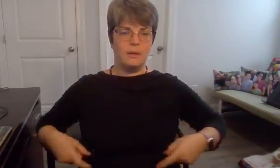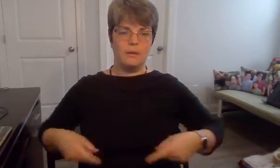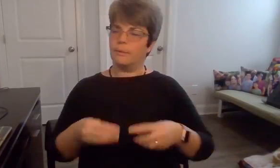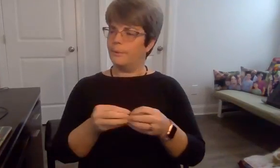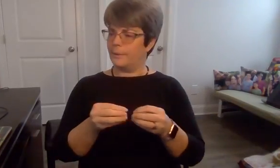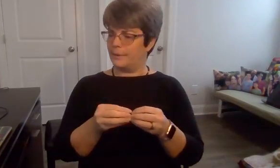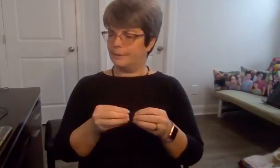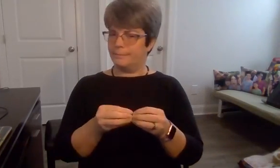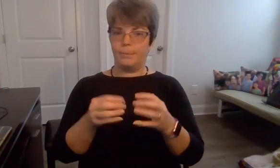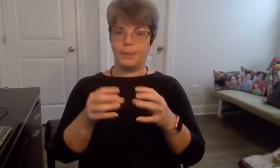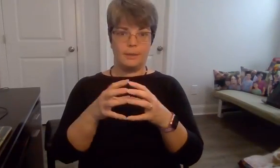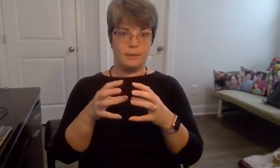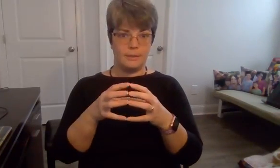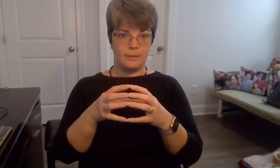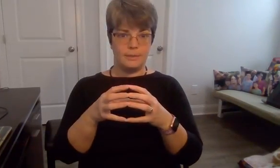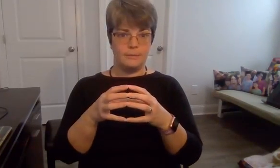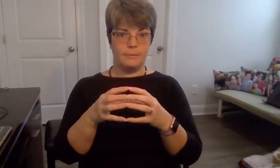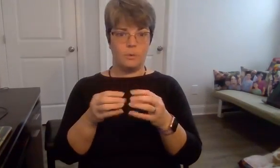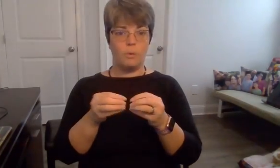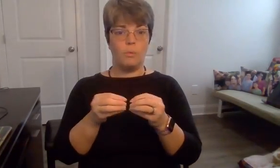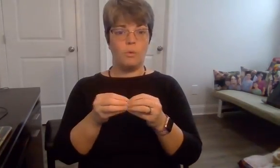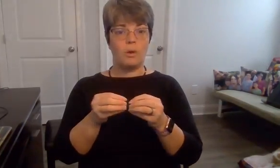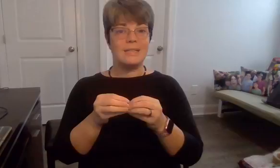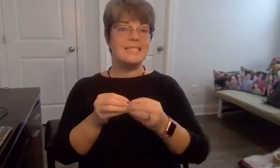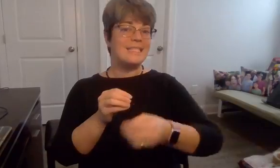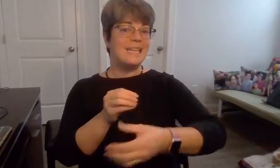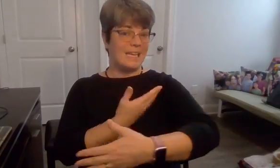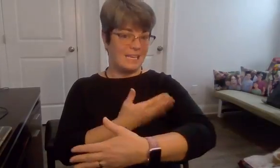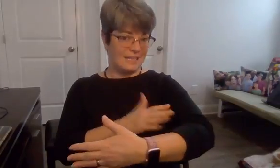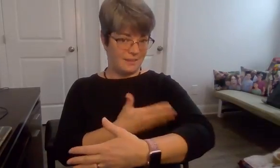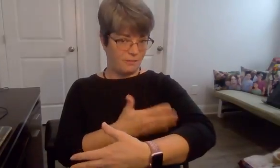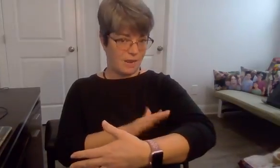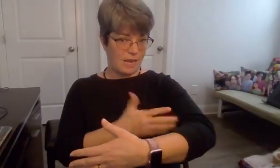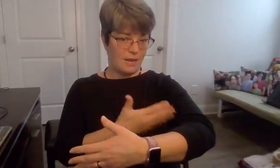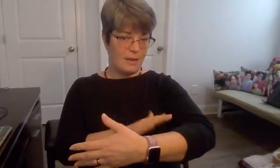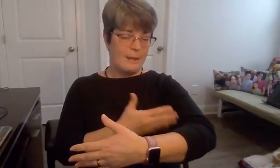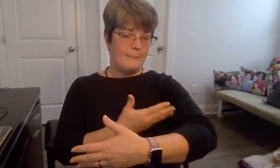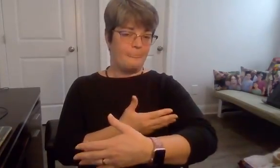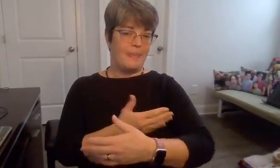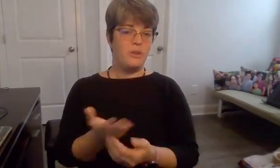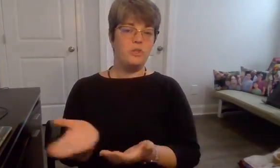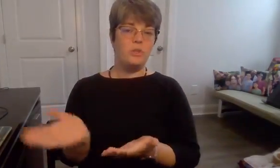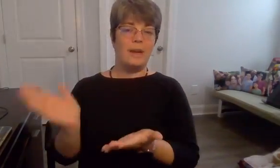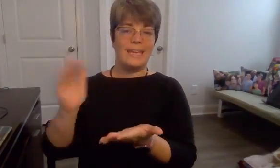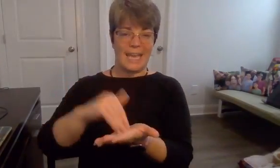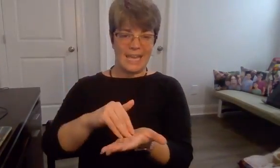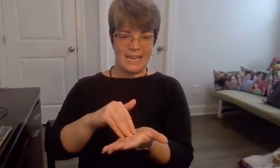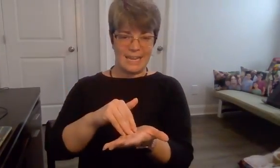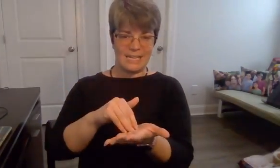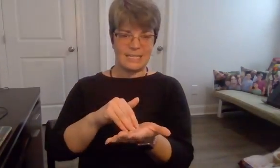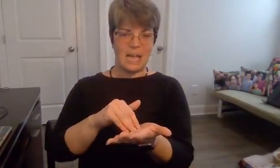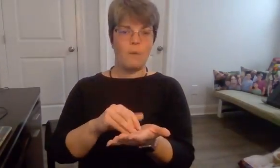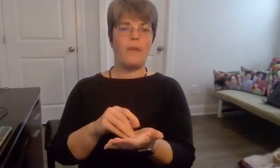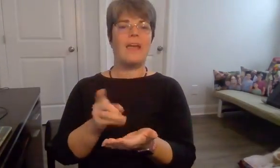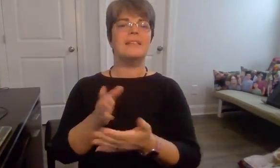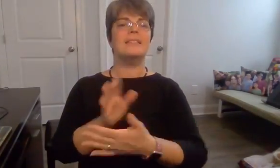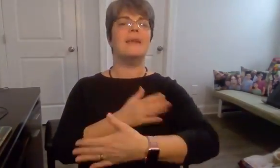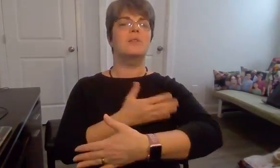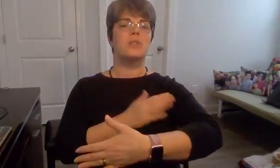or more balls or more singing, right? If you do again, it's I want that same